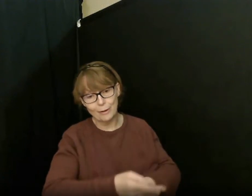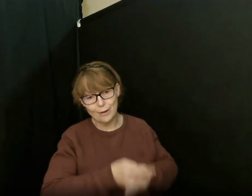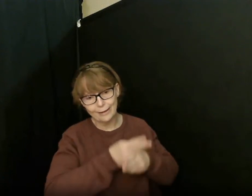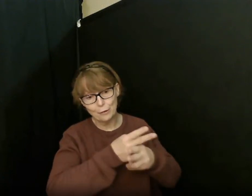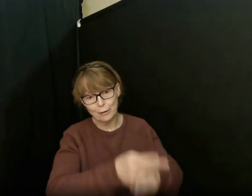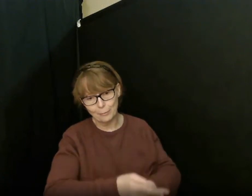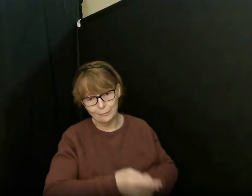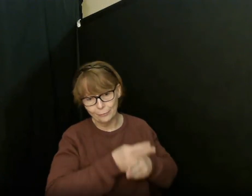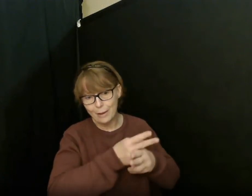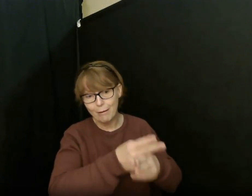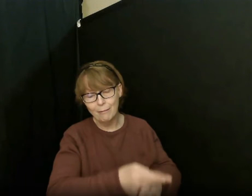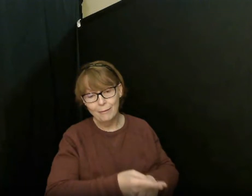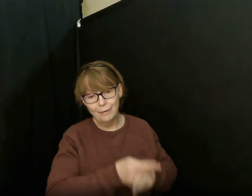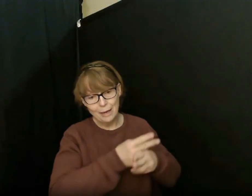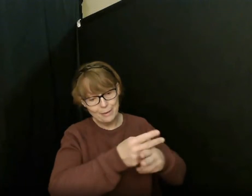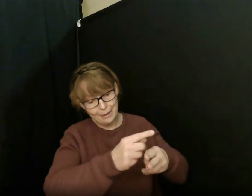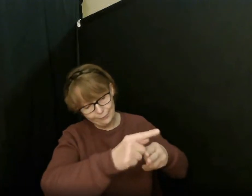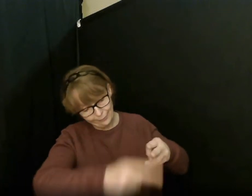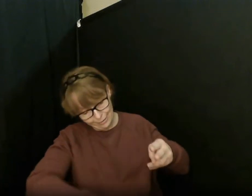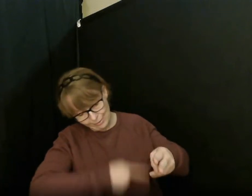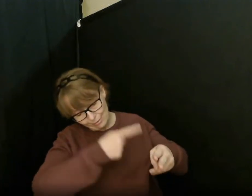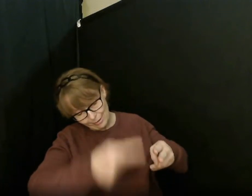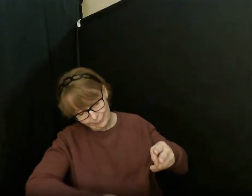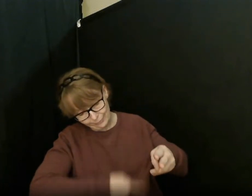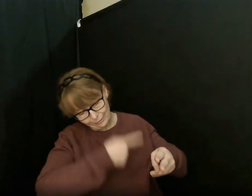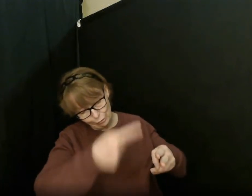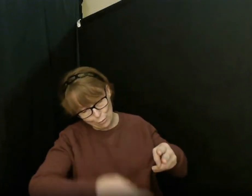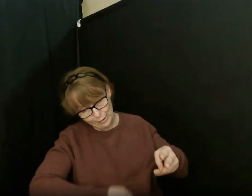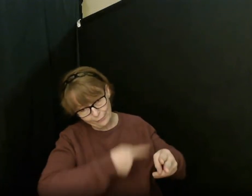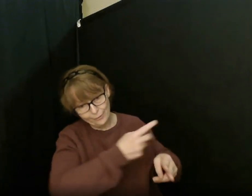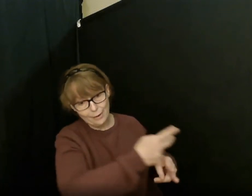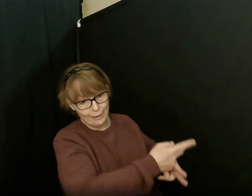not counterclockwise as well. I mean, it's going on the sideway, but